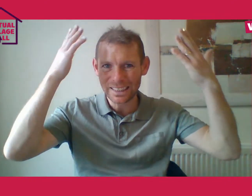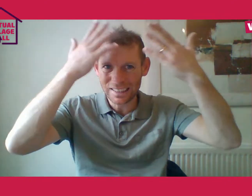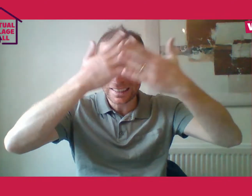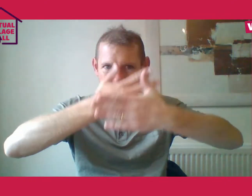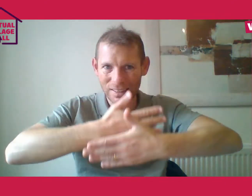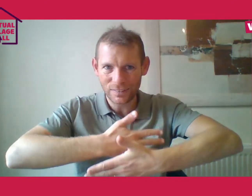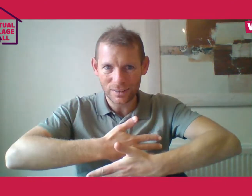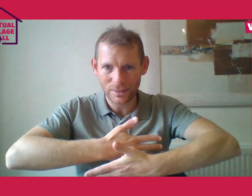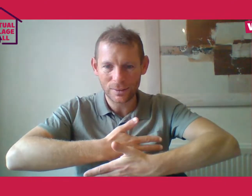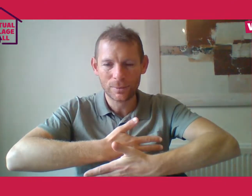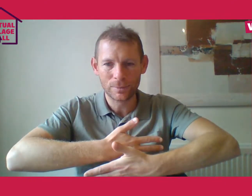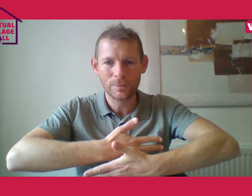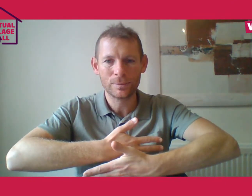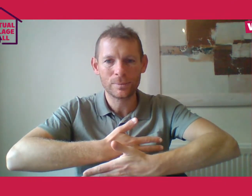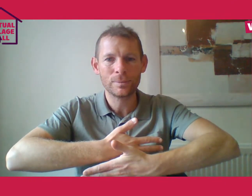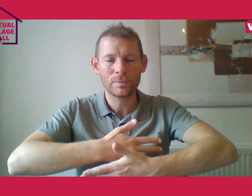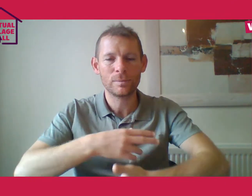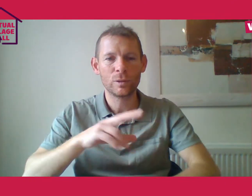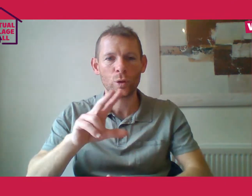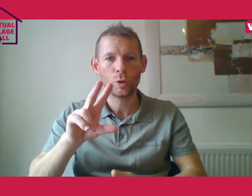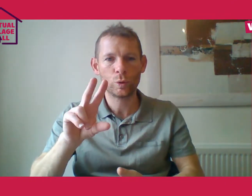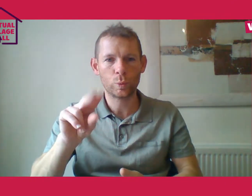Or 12 o'clock at night.